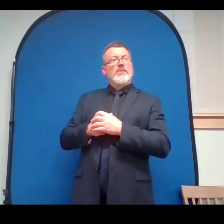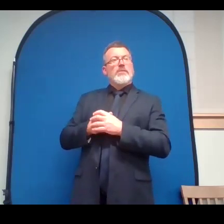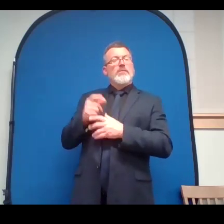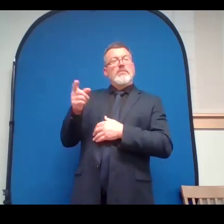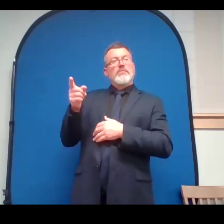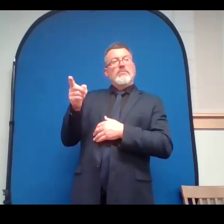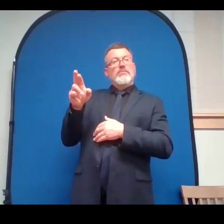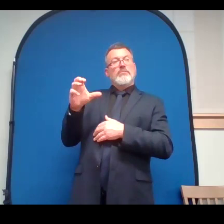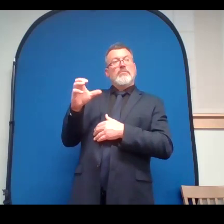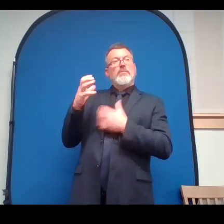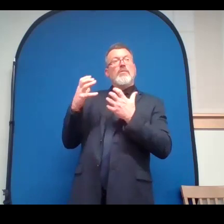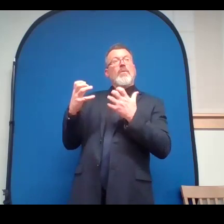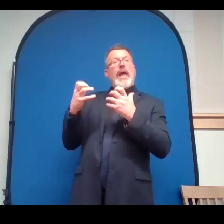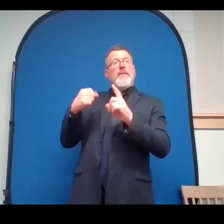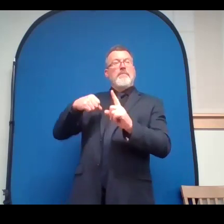Hunter Reed,